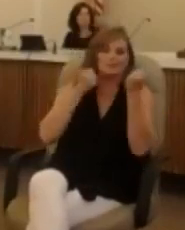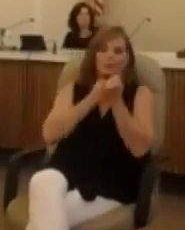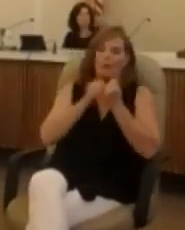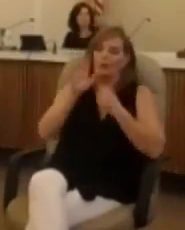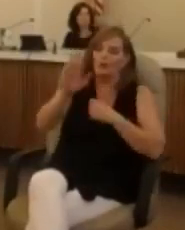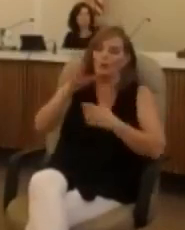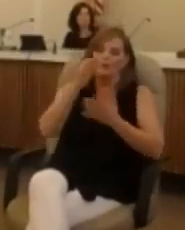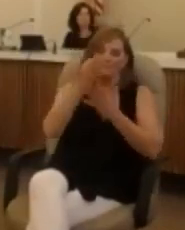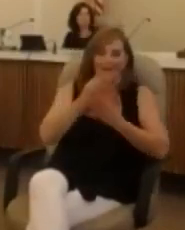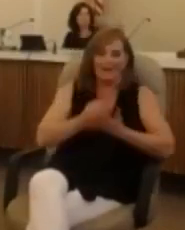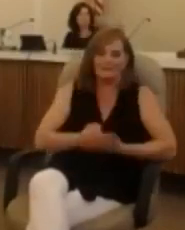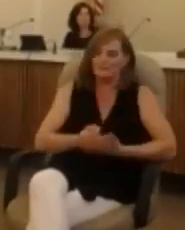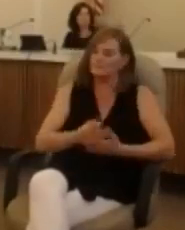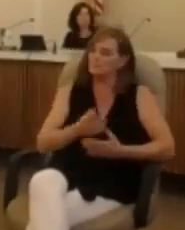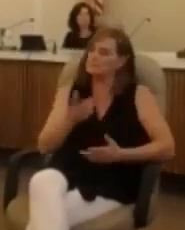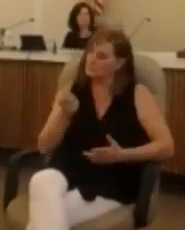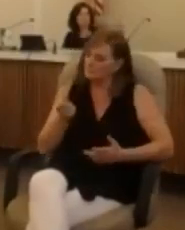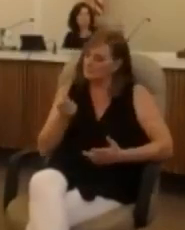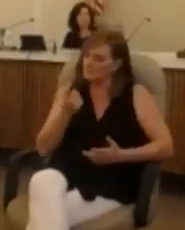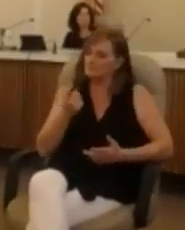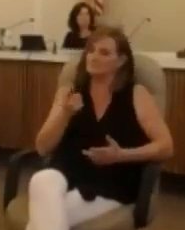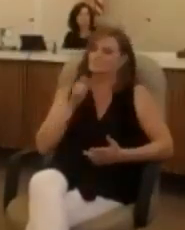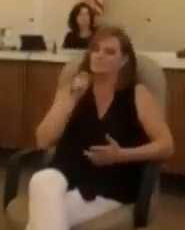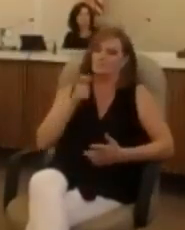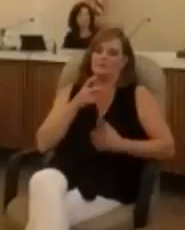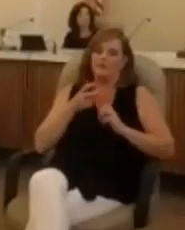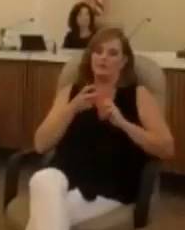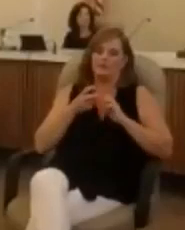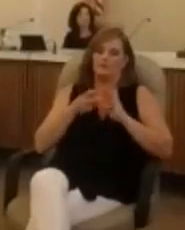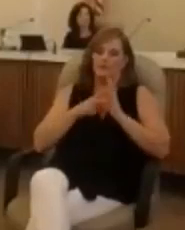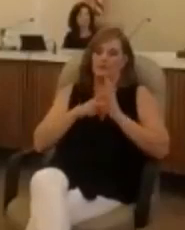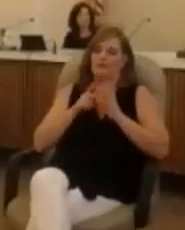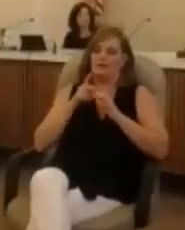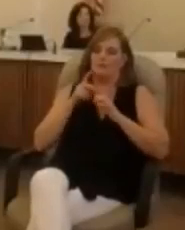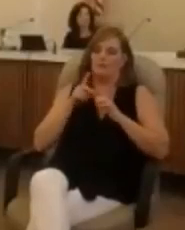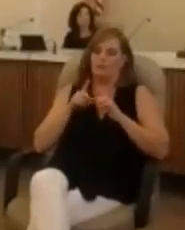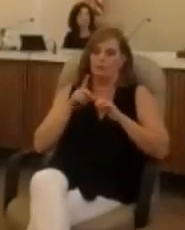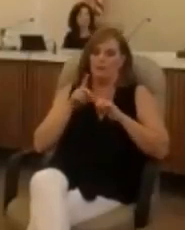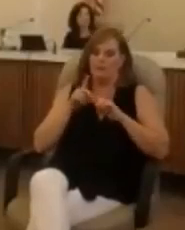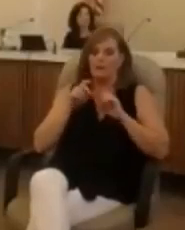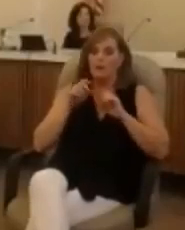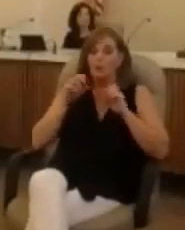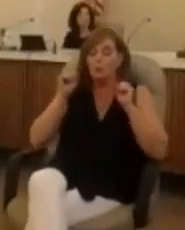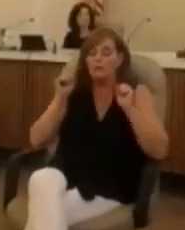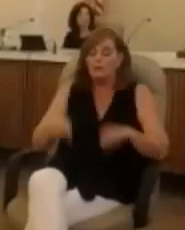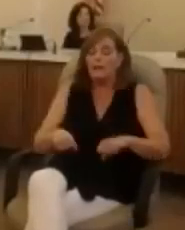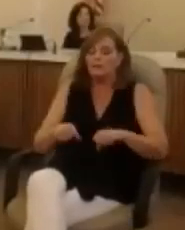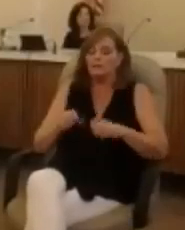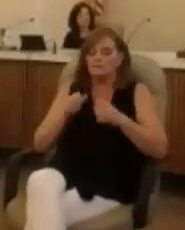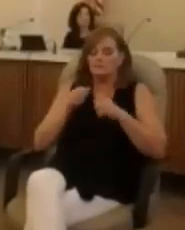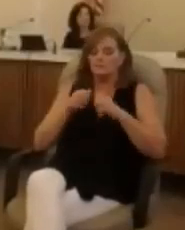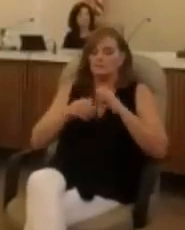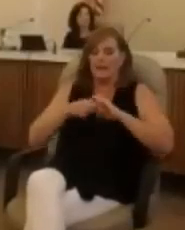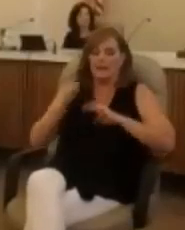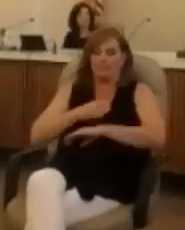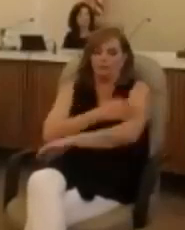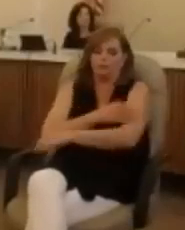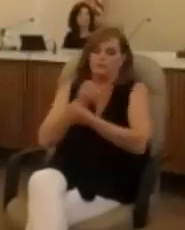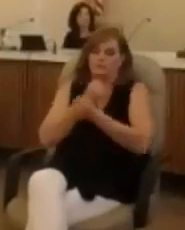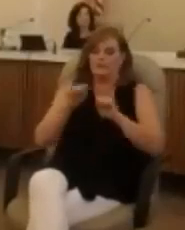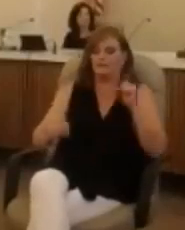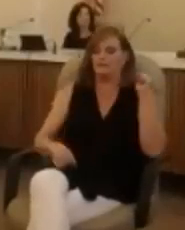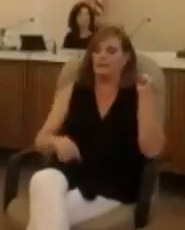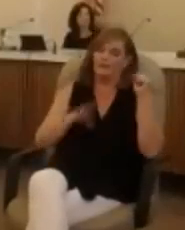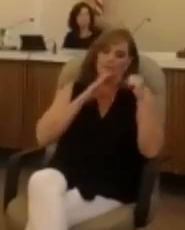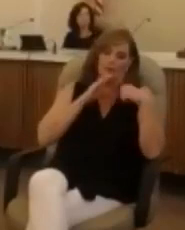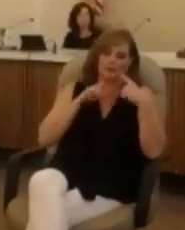doesn't mean we can't do stuff to make it safer. We absolutely can, right? One of the things that I'm talking about with the county is